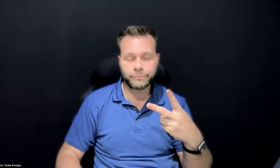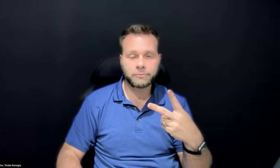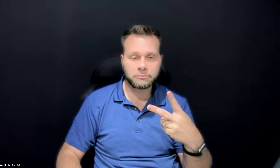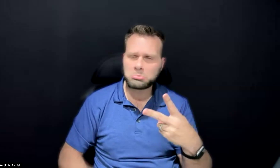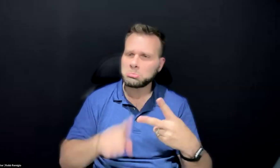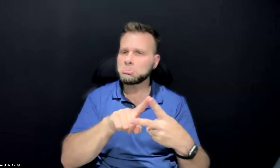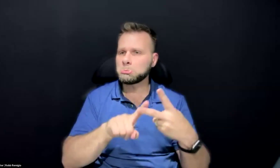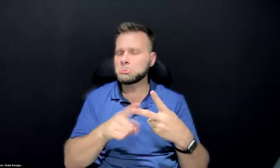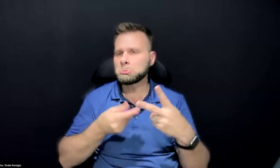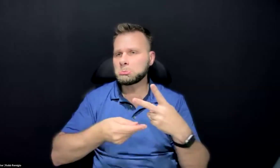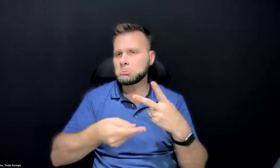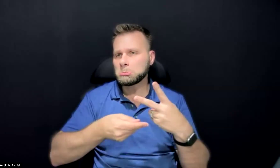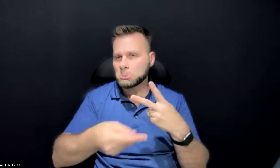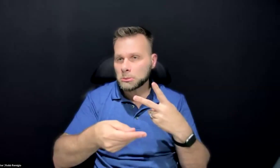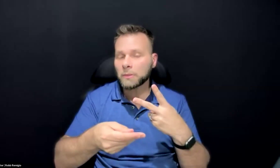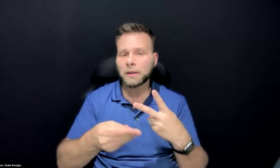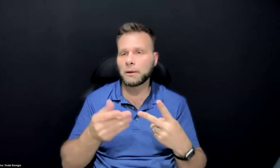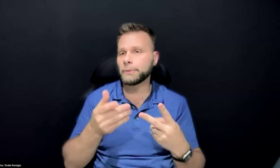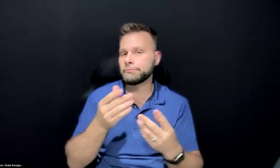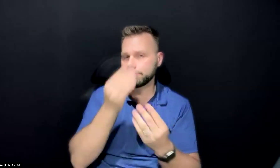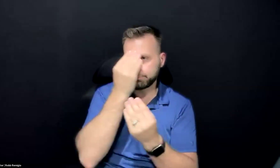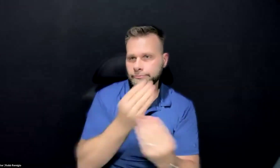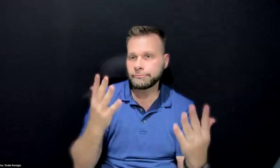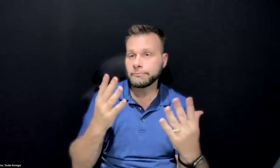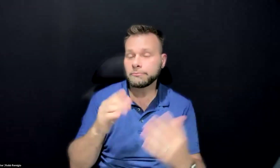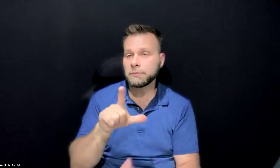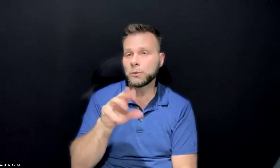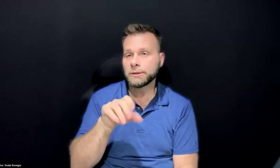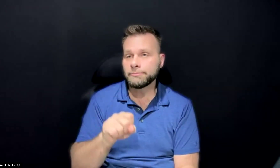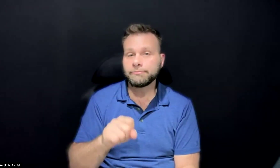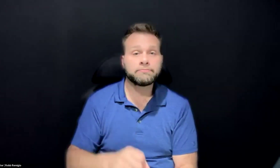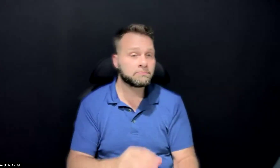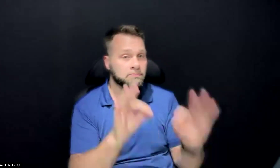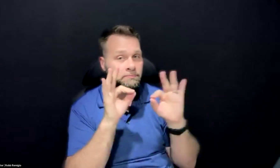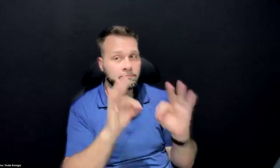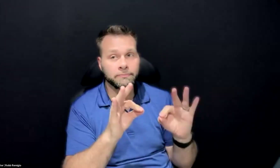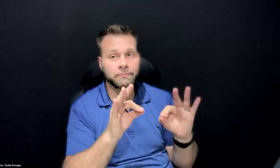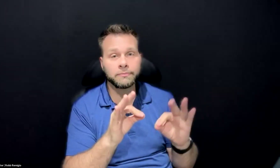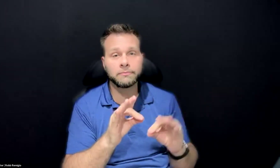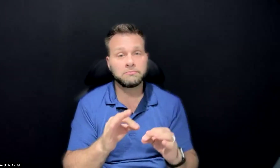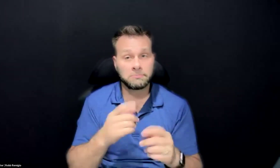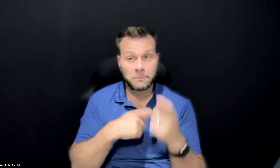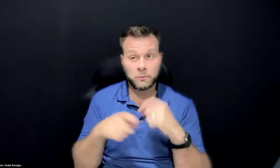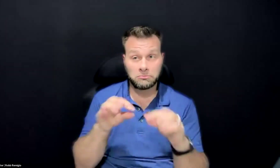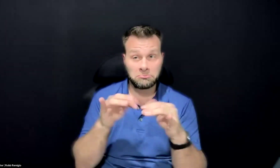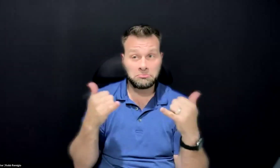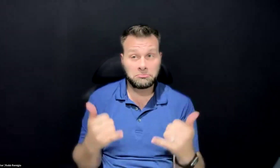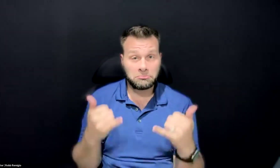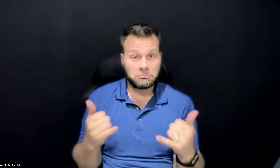So those are a few points that I would raise, Lewis. Yep, and I'll also add with the